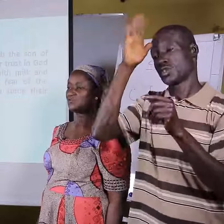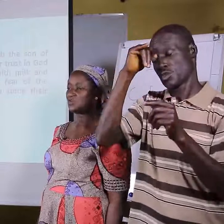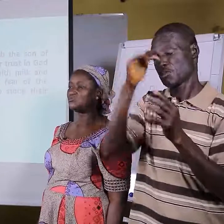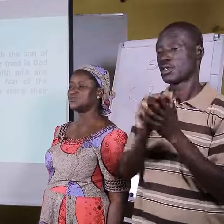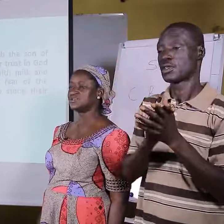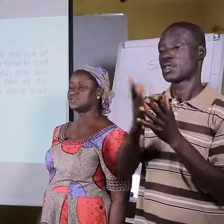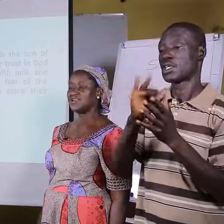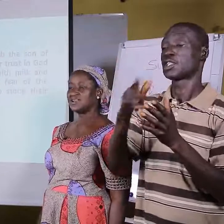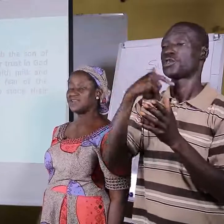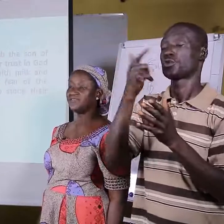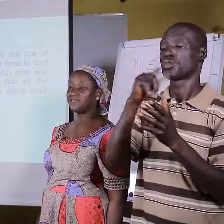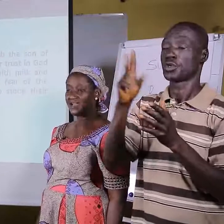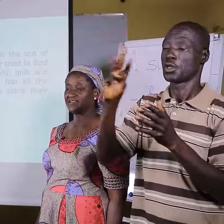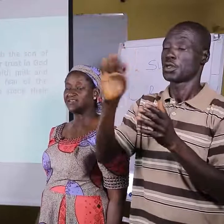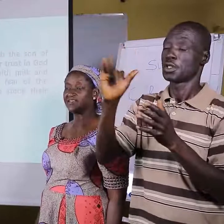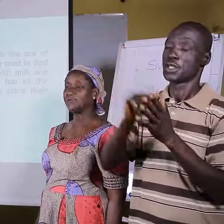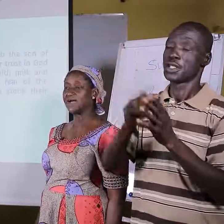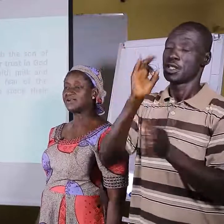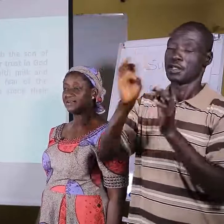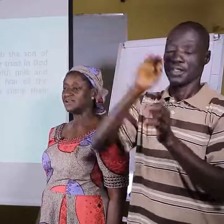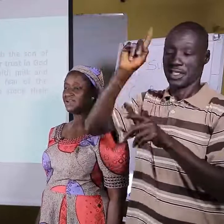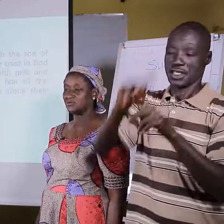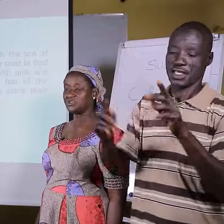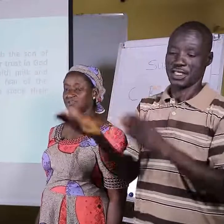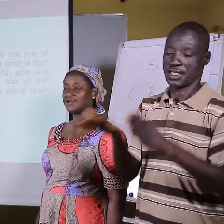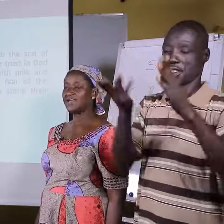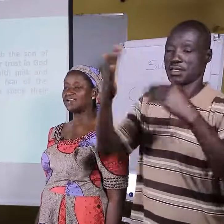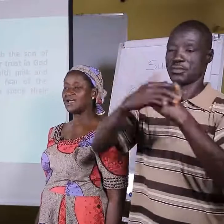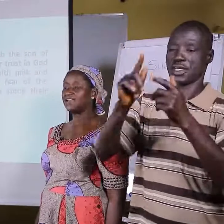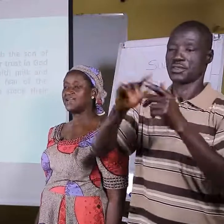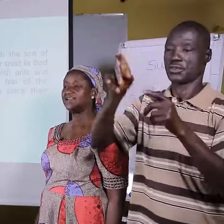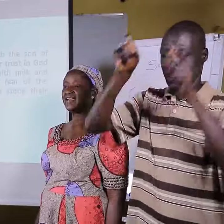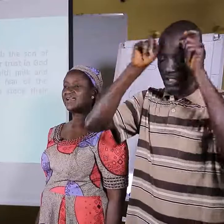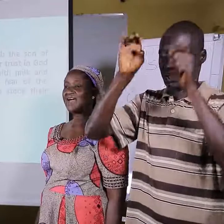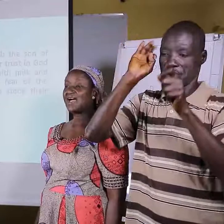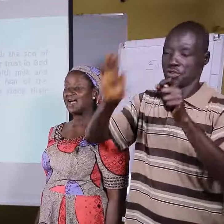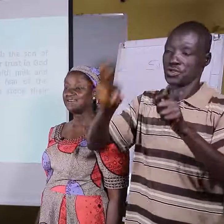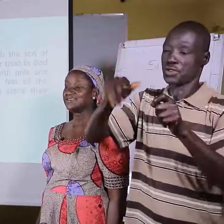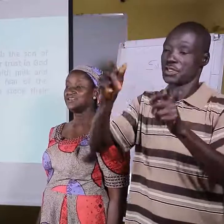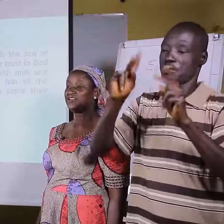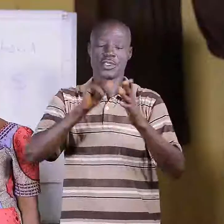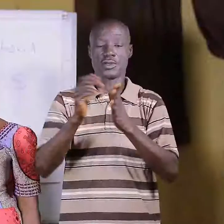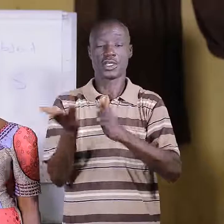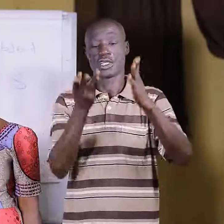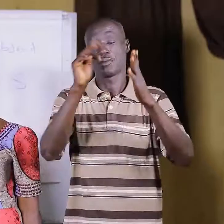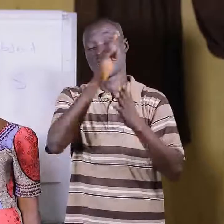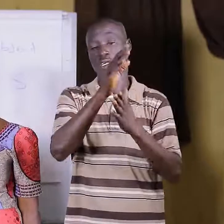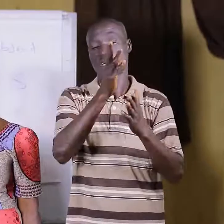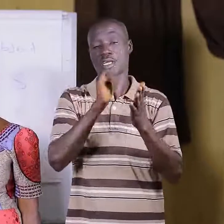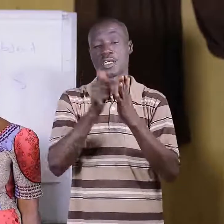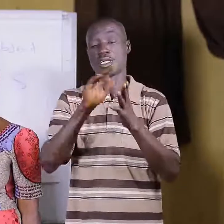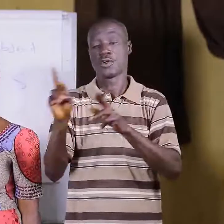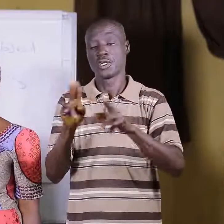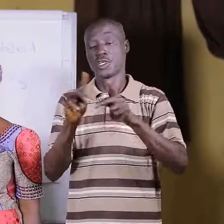they still told Moses that if he cannot take them back, they will choose another leader. And they were ready to